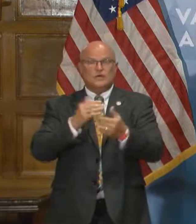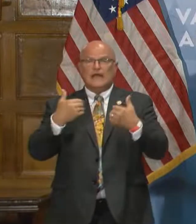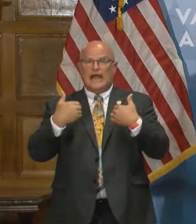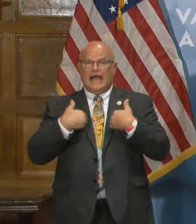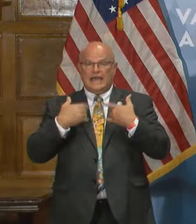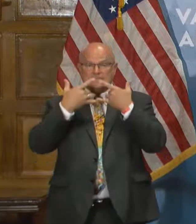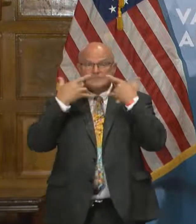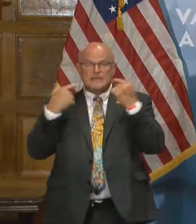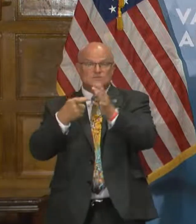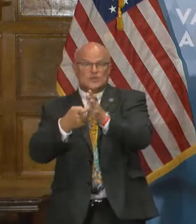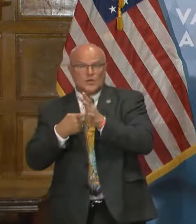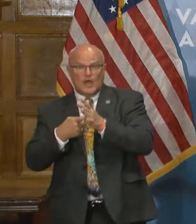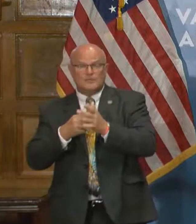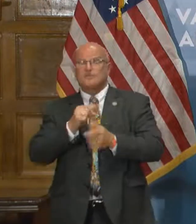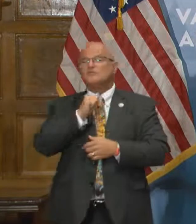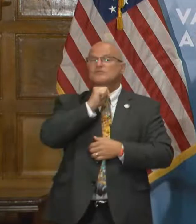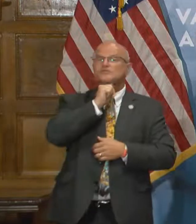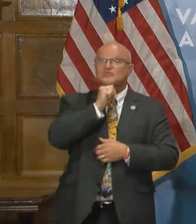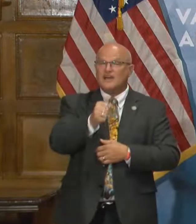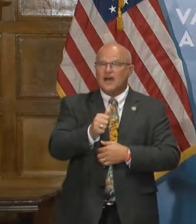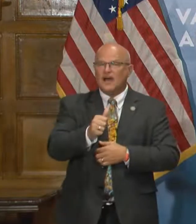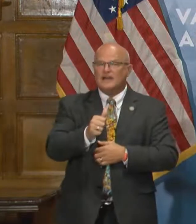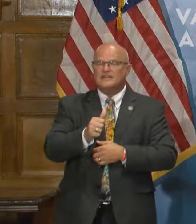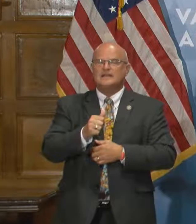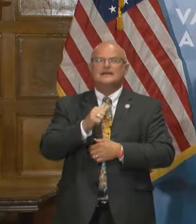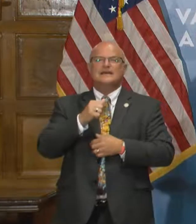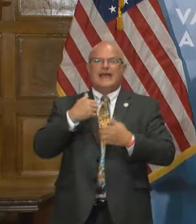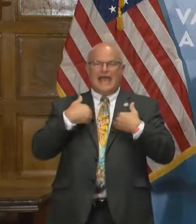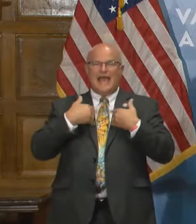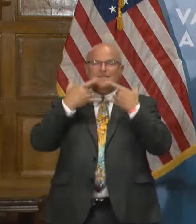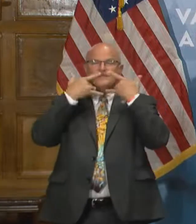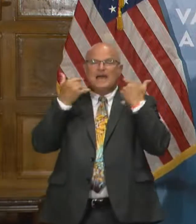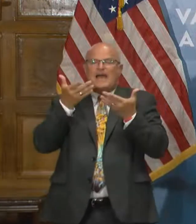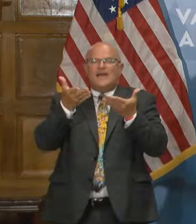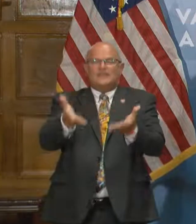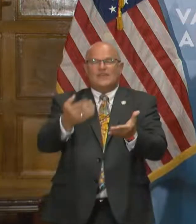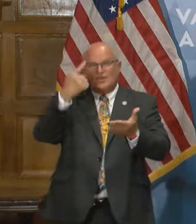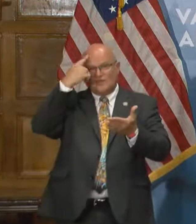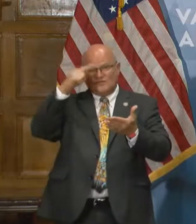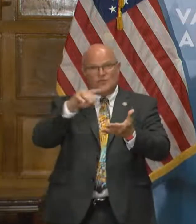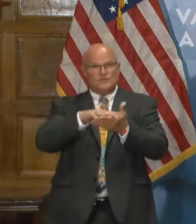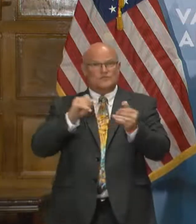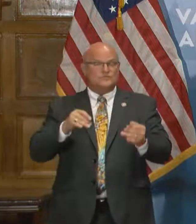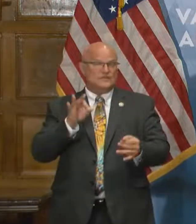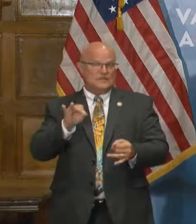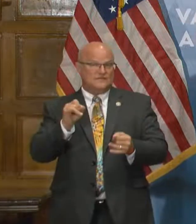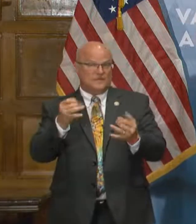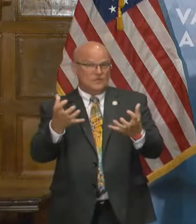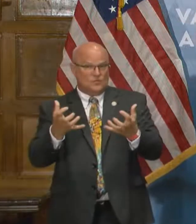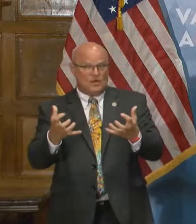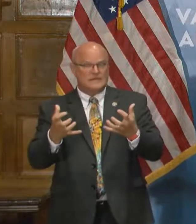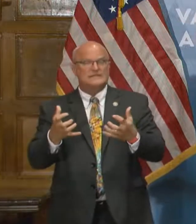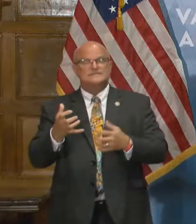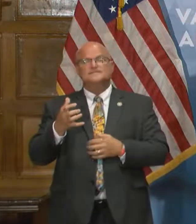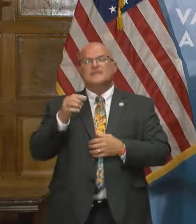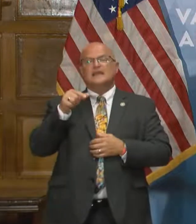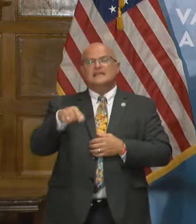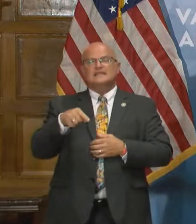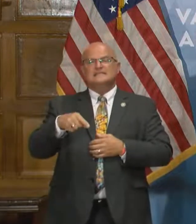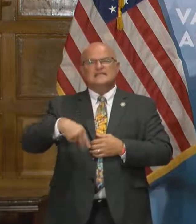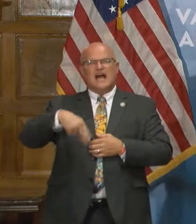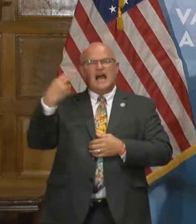has a mask requirement or not, masks should be available for that child. And it's a